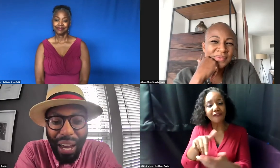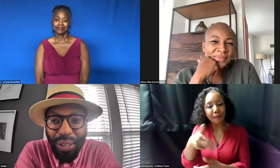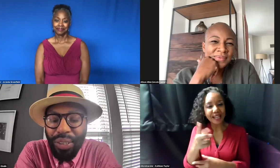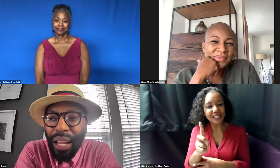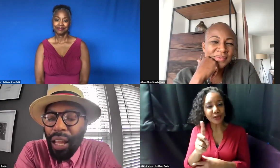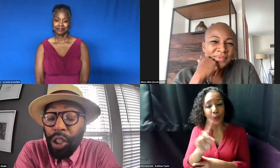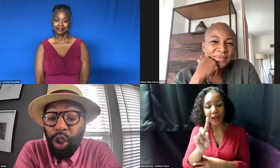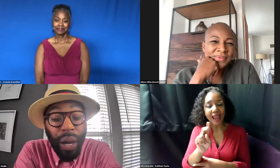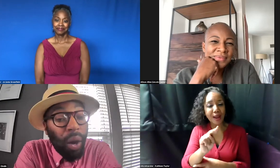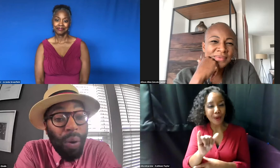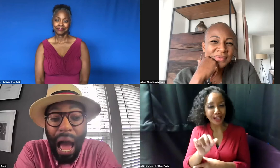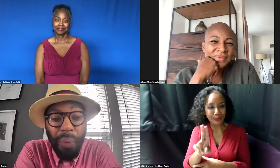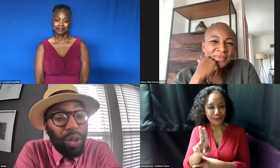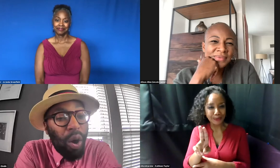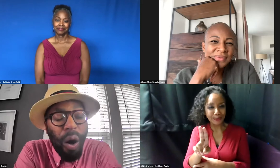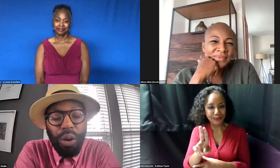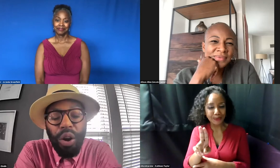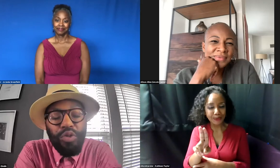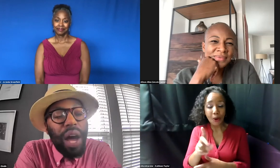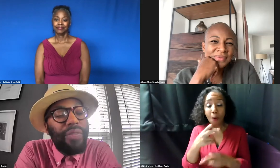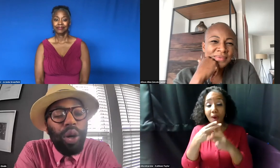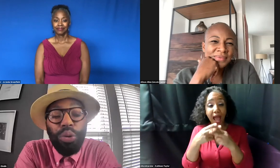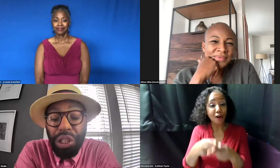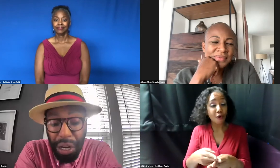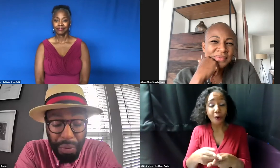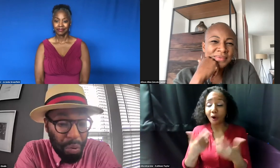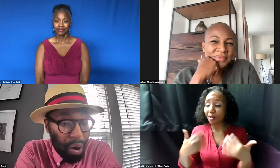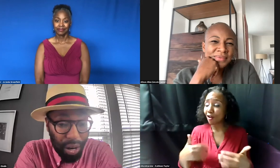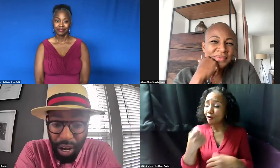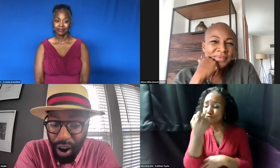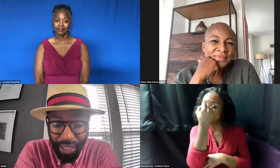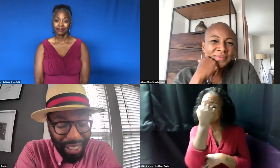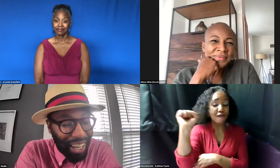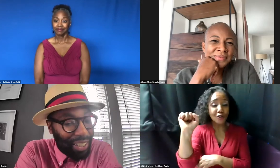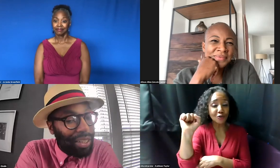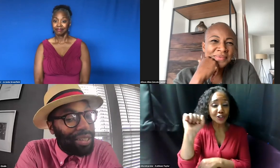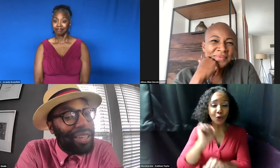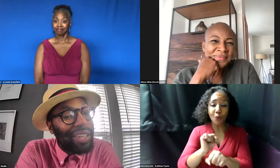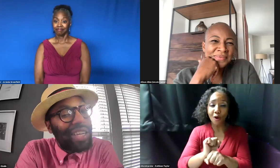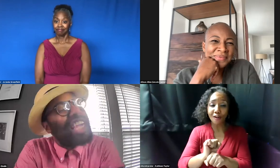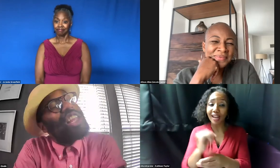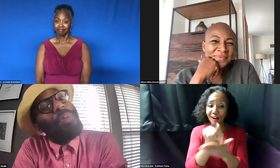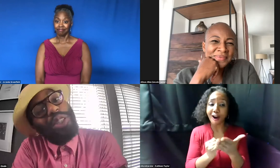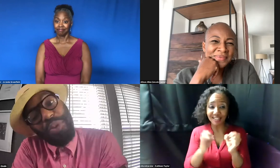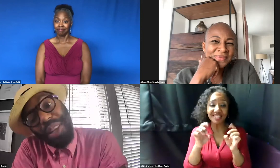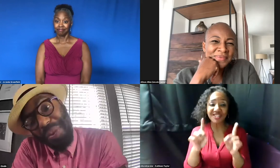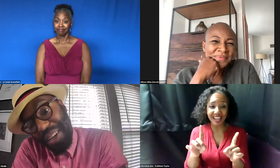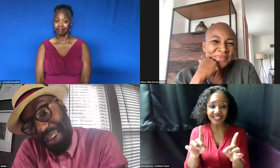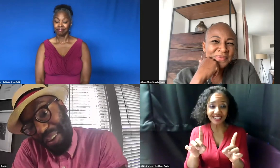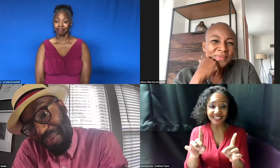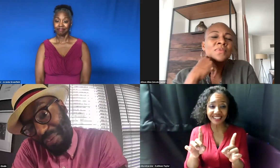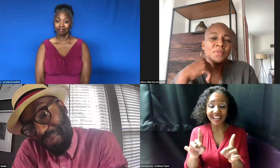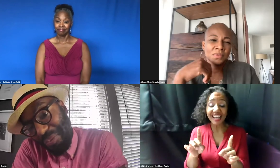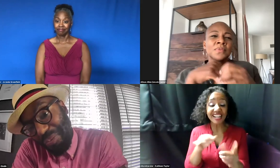at NYU, doing what I would call revolutionary work in arts education in the pursuit of the